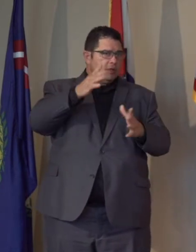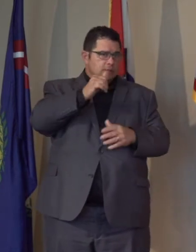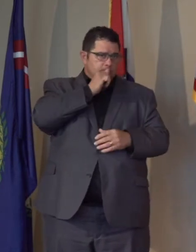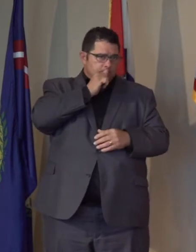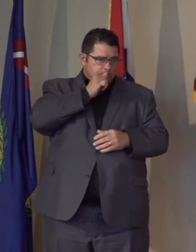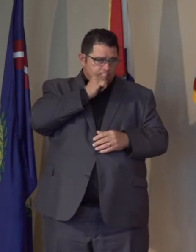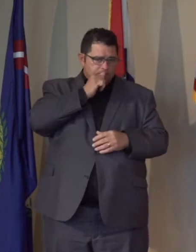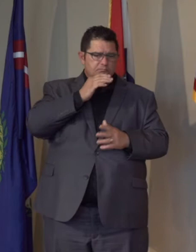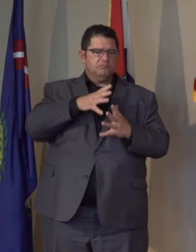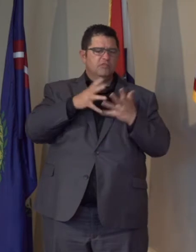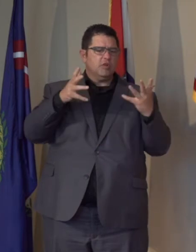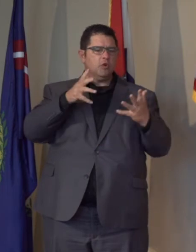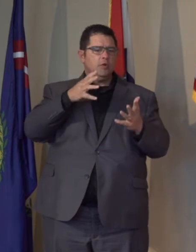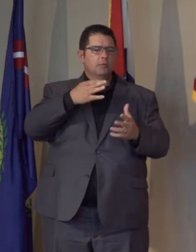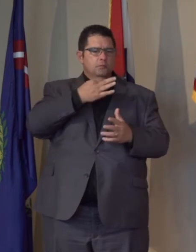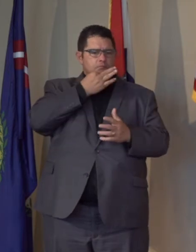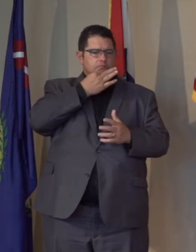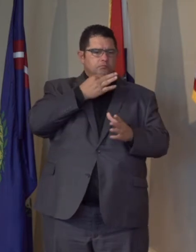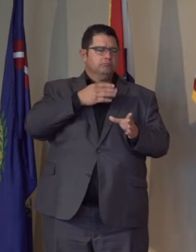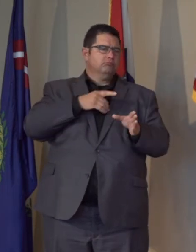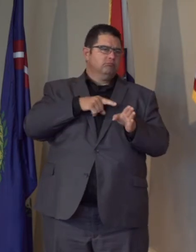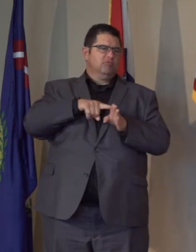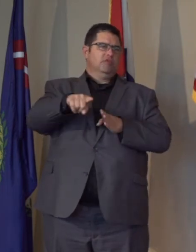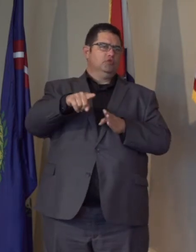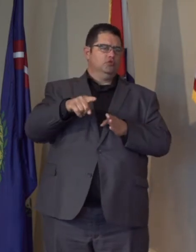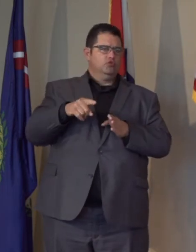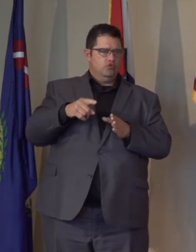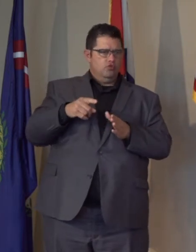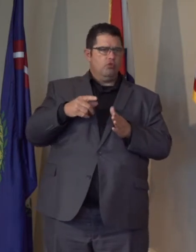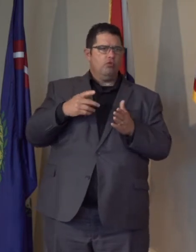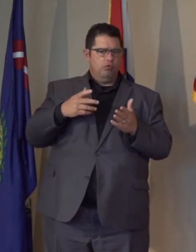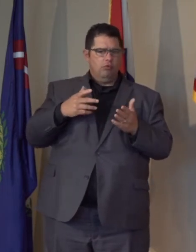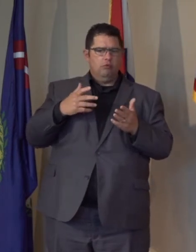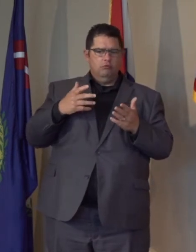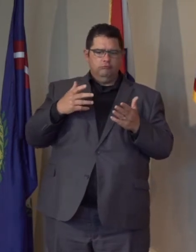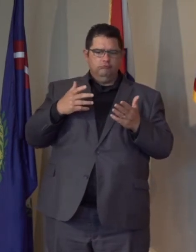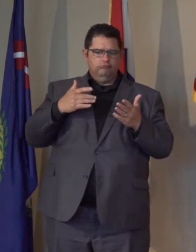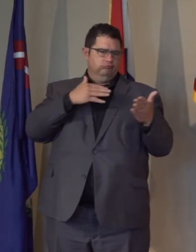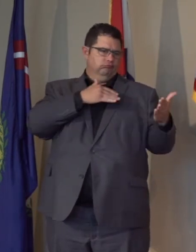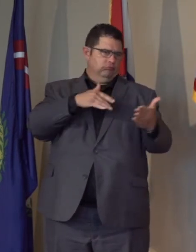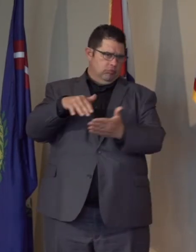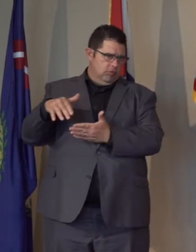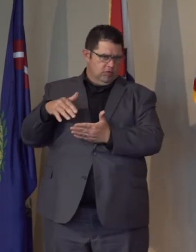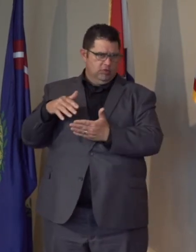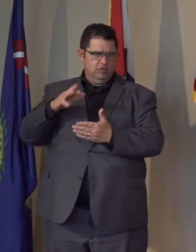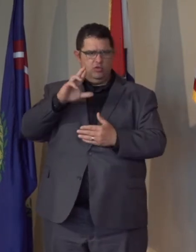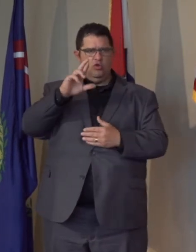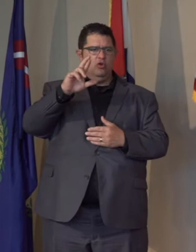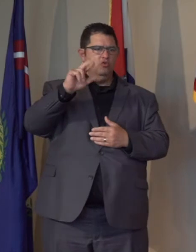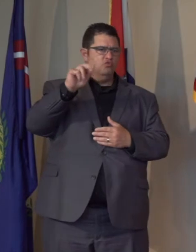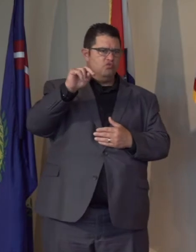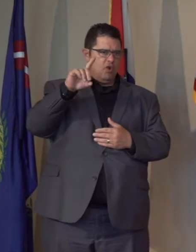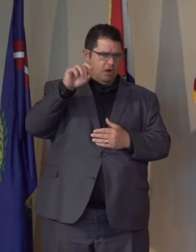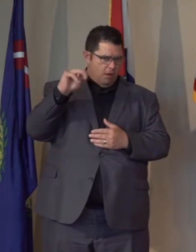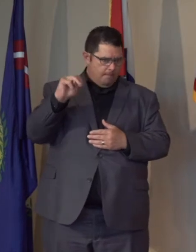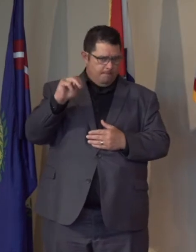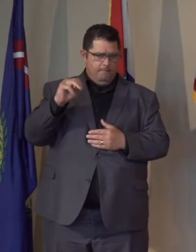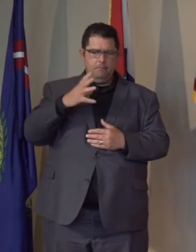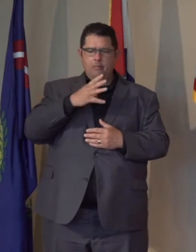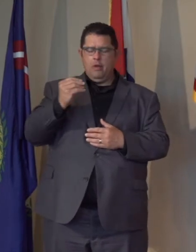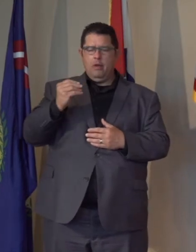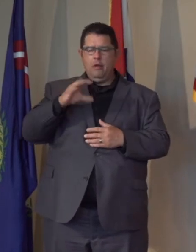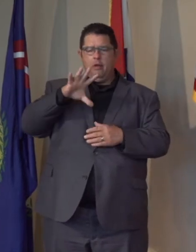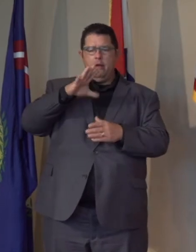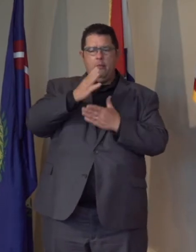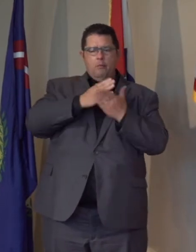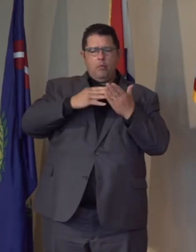professional operation through Washington University's Institute of Public Health. It's randomized, And as part of participating